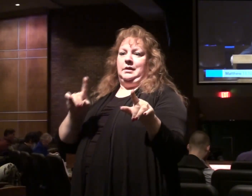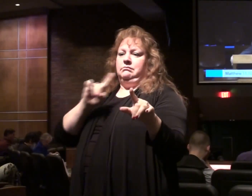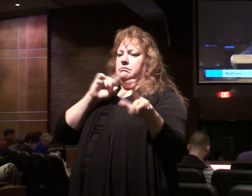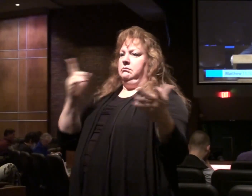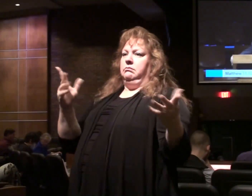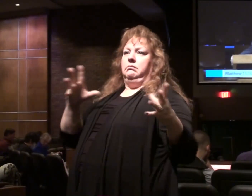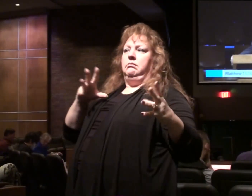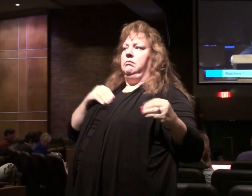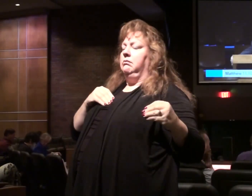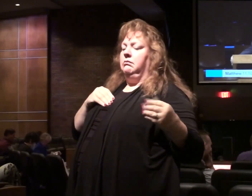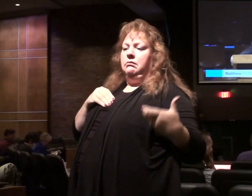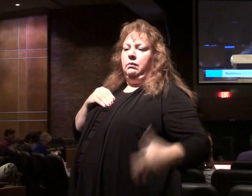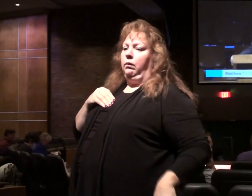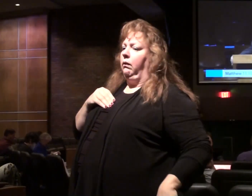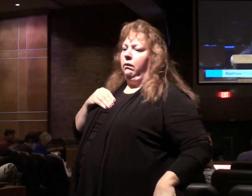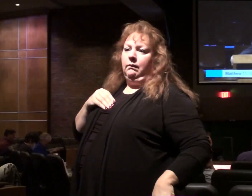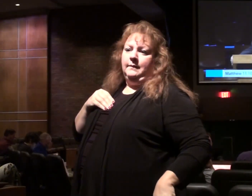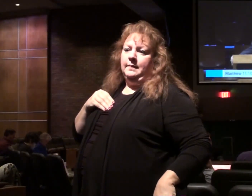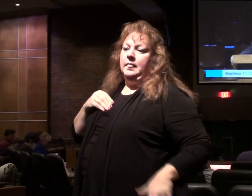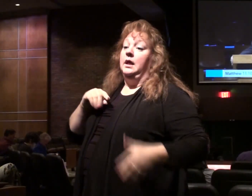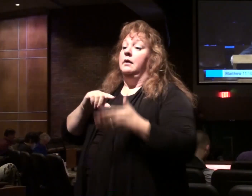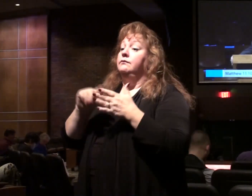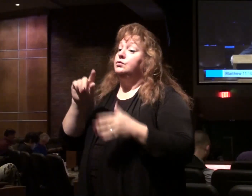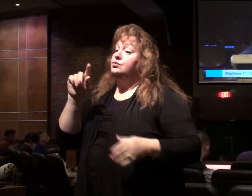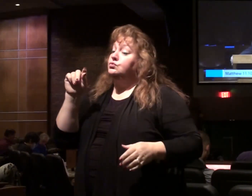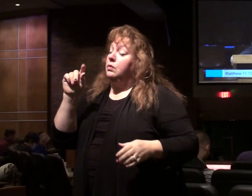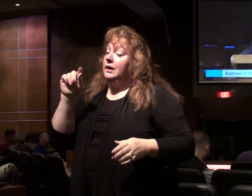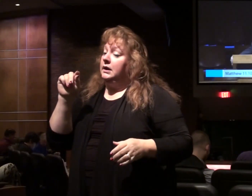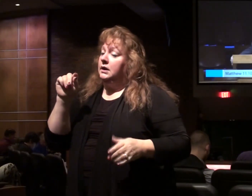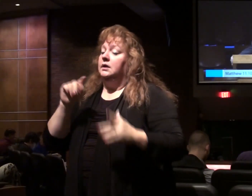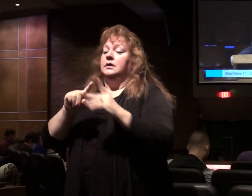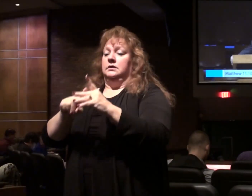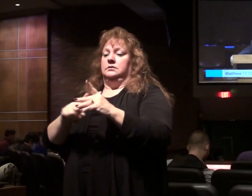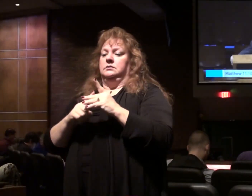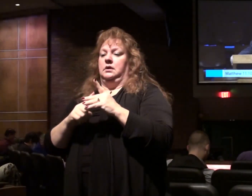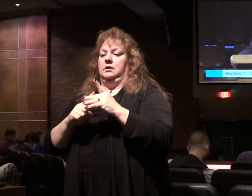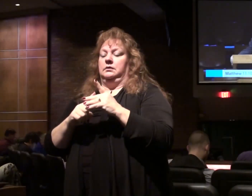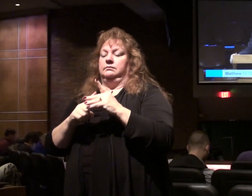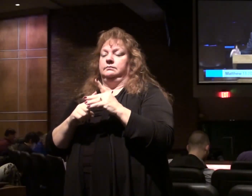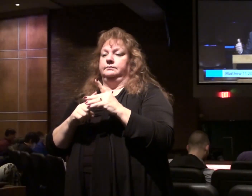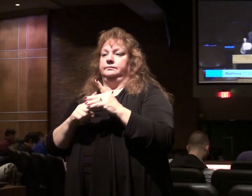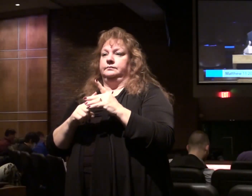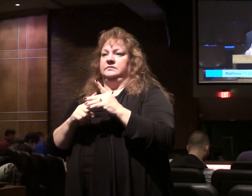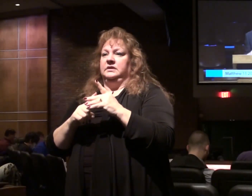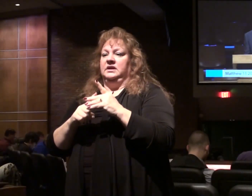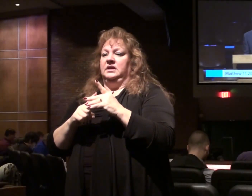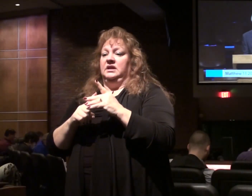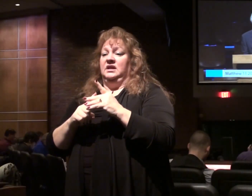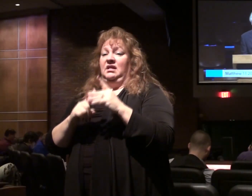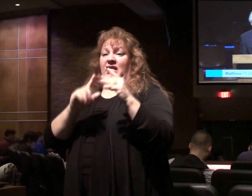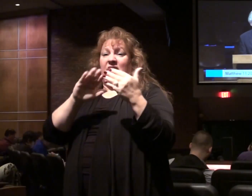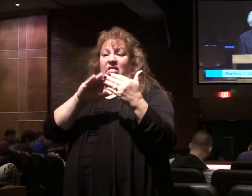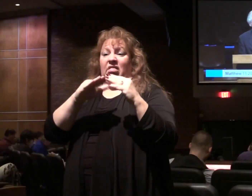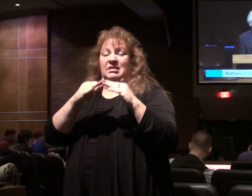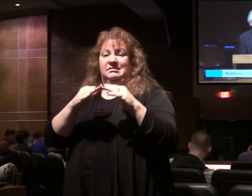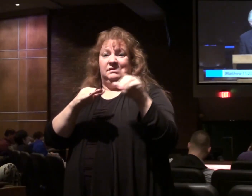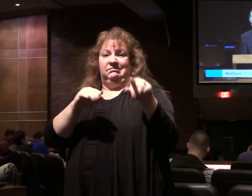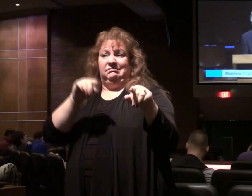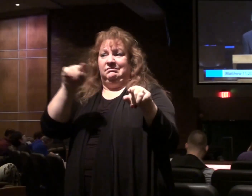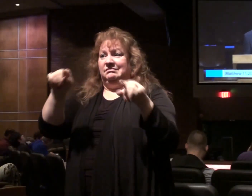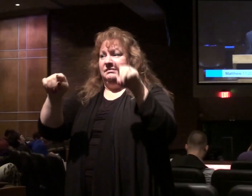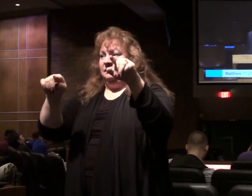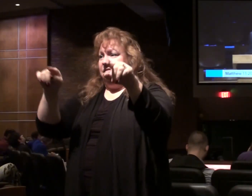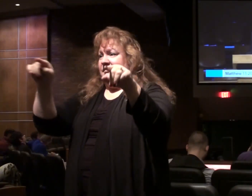that. And in verse 20, he began to denounce some of the cities where he had